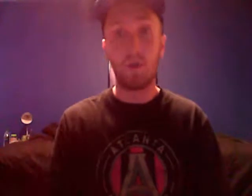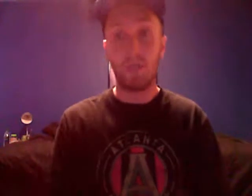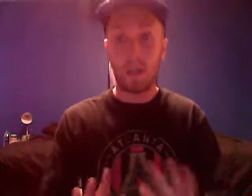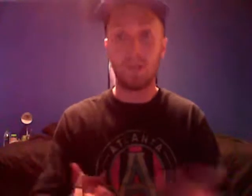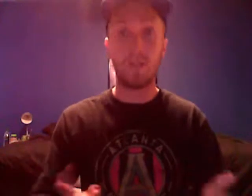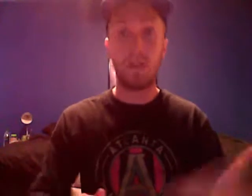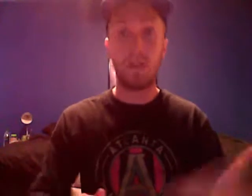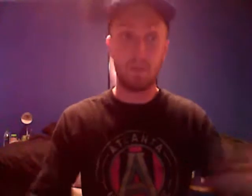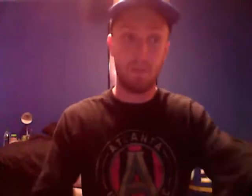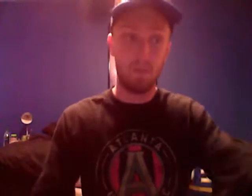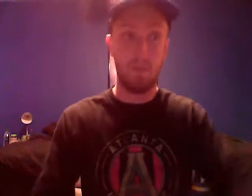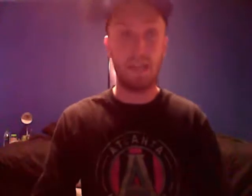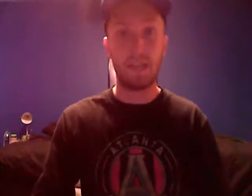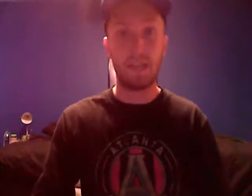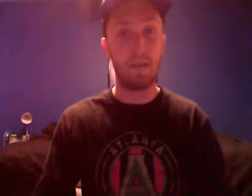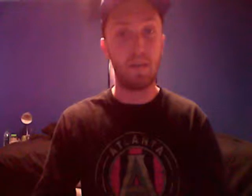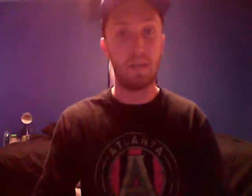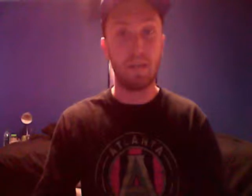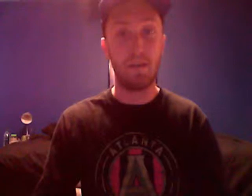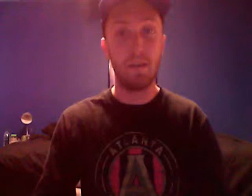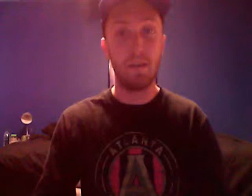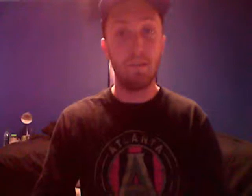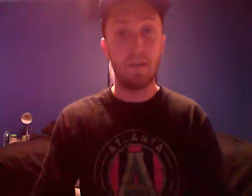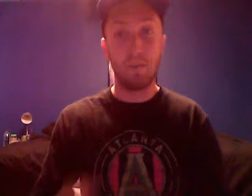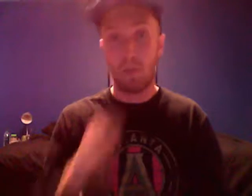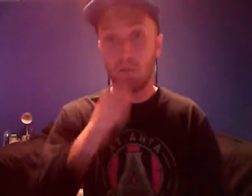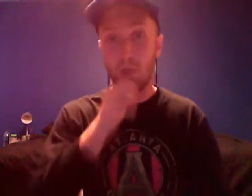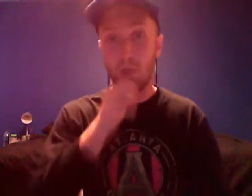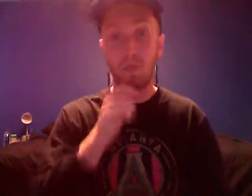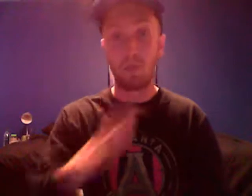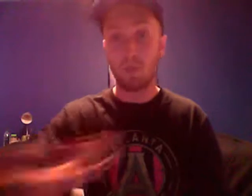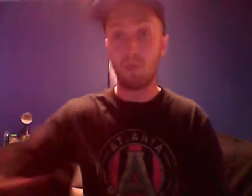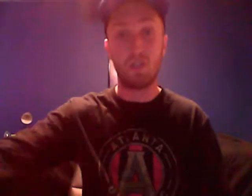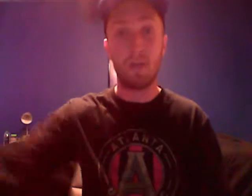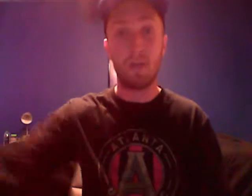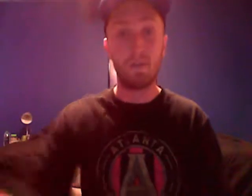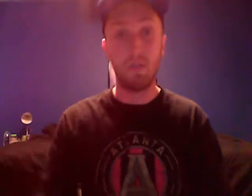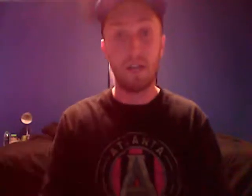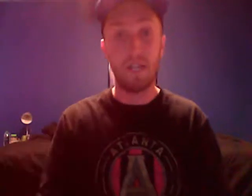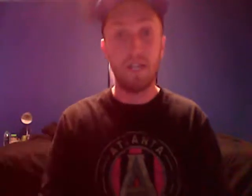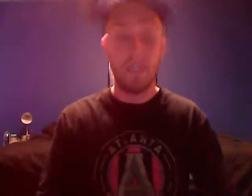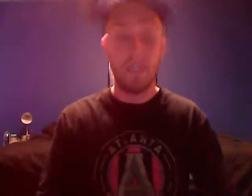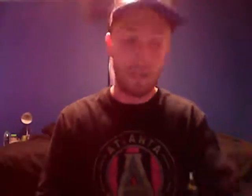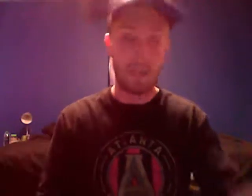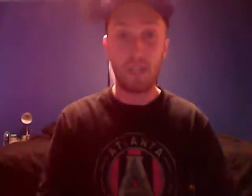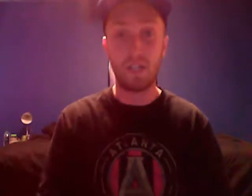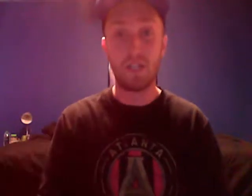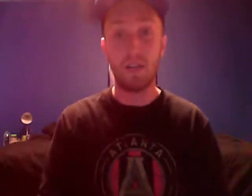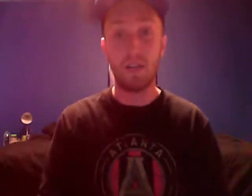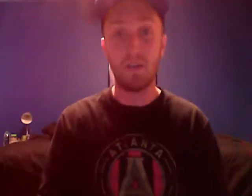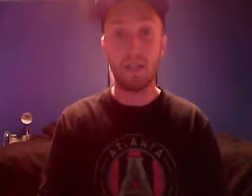and they kind of stop to let that guy be checked out. Well, the ref blows his whistle to stop the play to have that guy checked out. And the